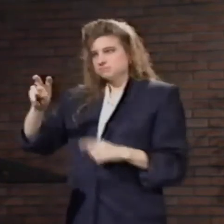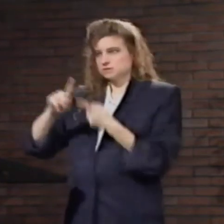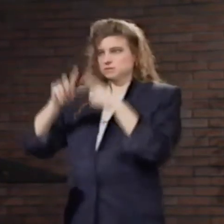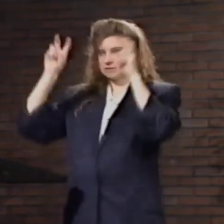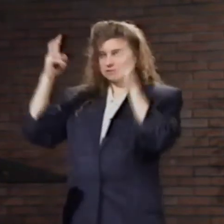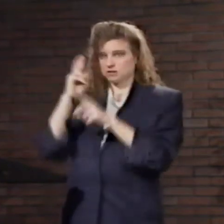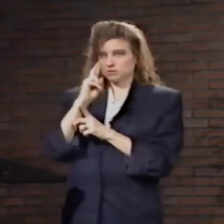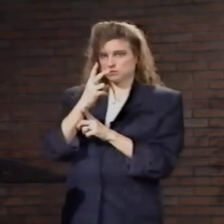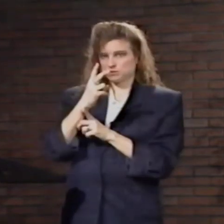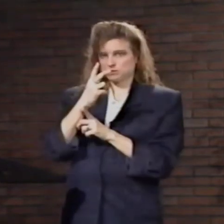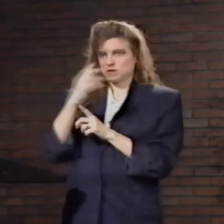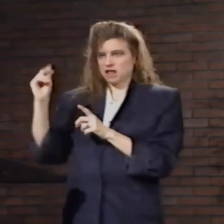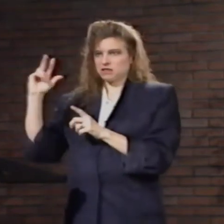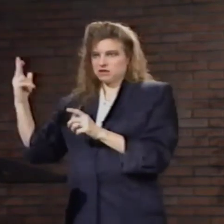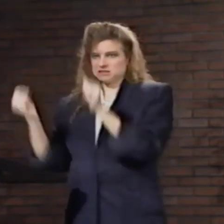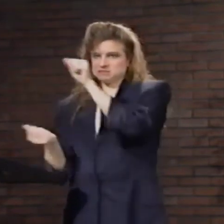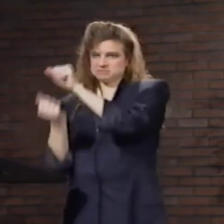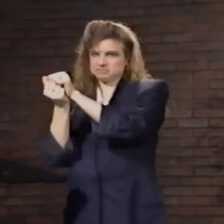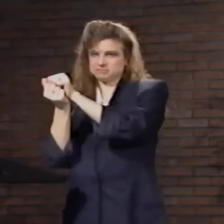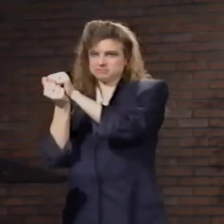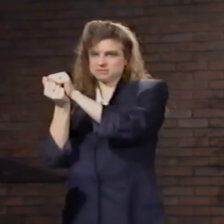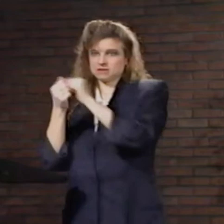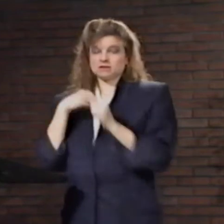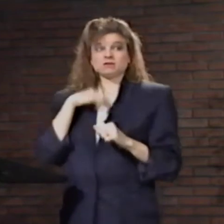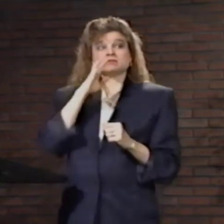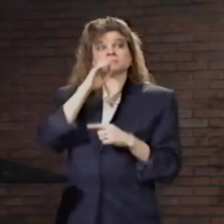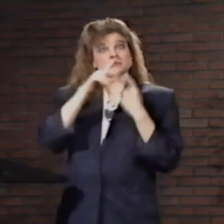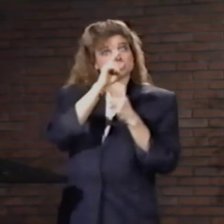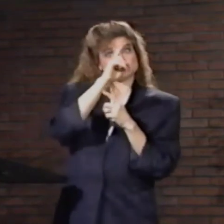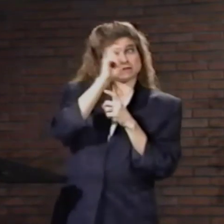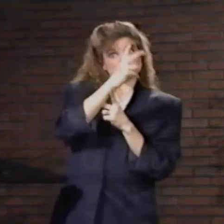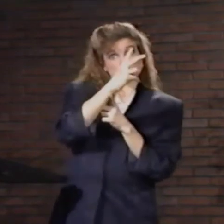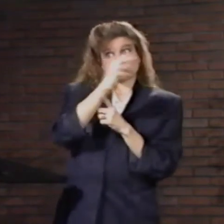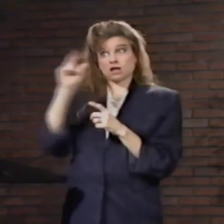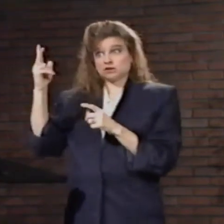related to Title I. I'm now going to move on to Titles 2 and 3.